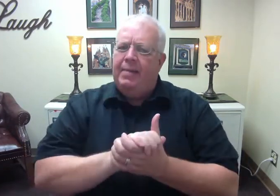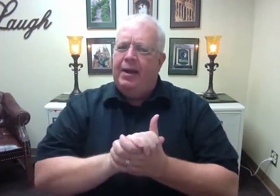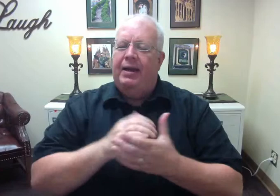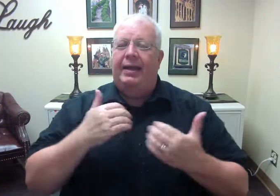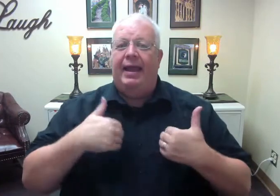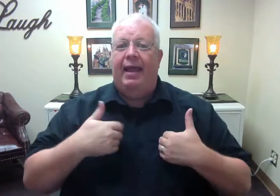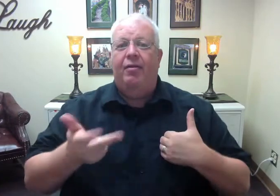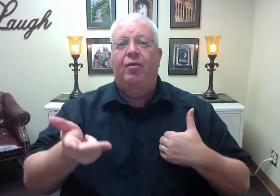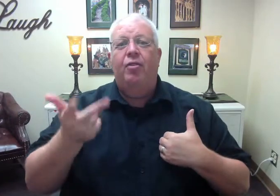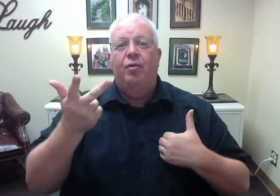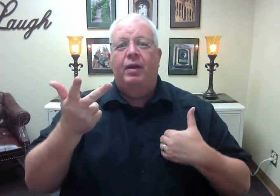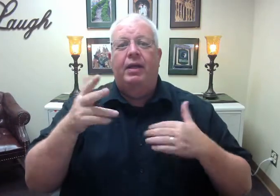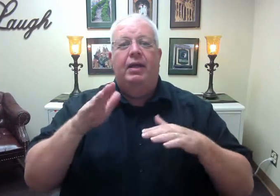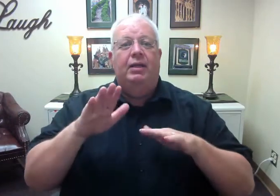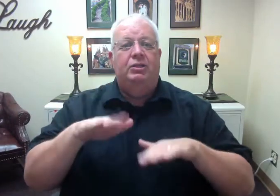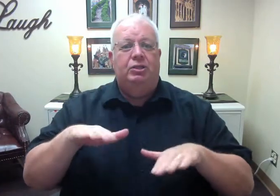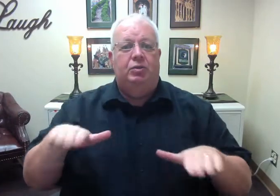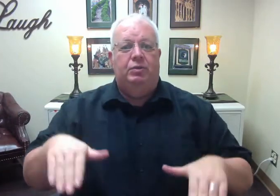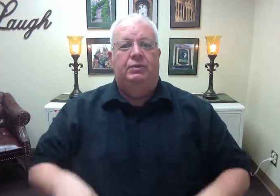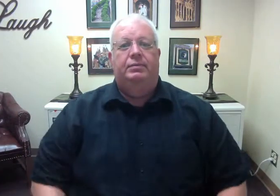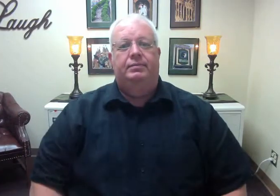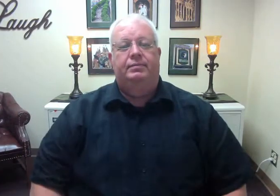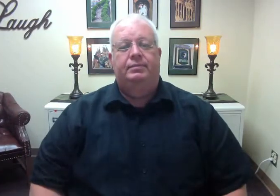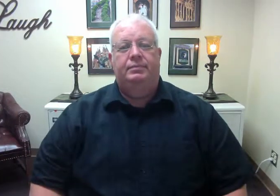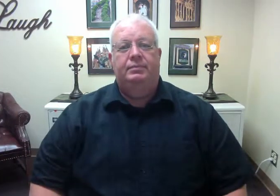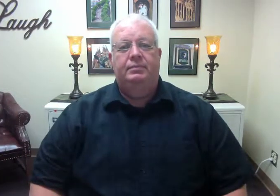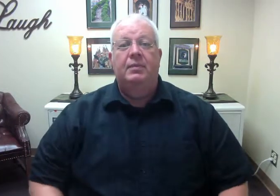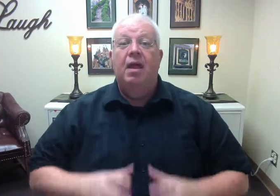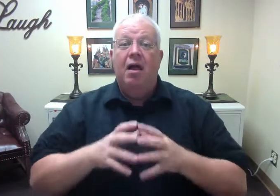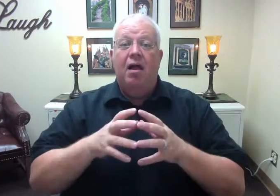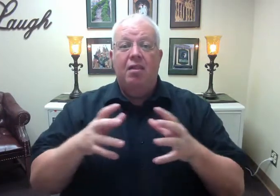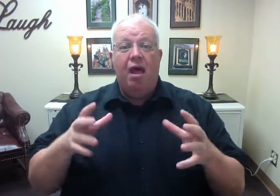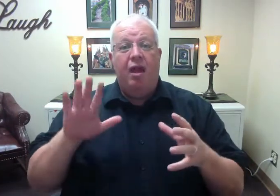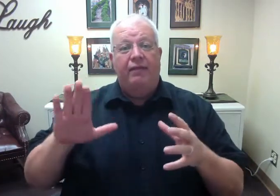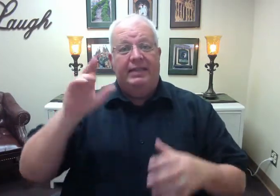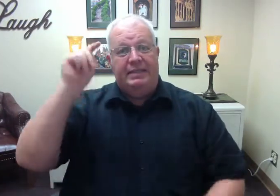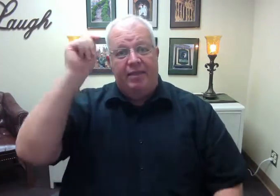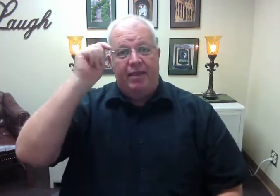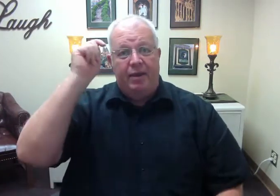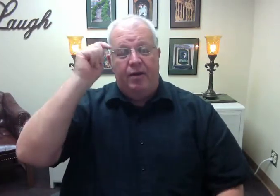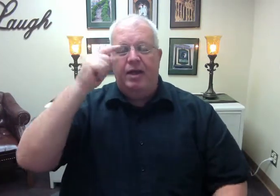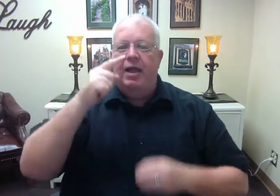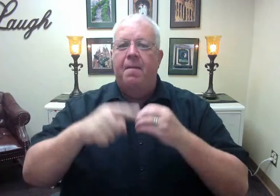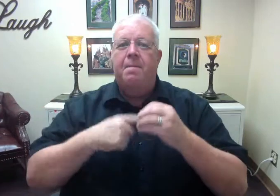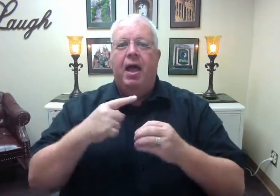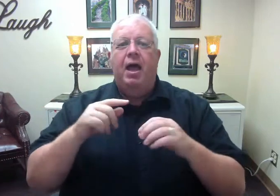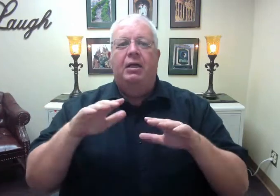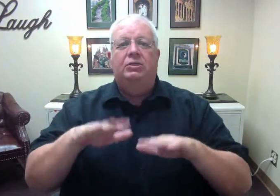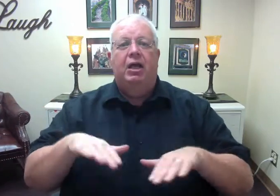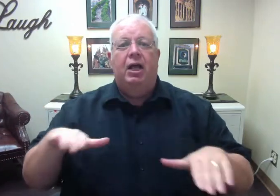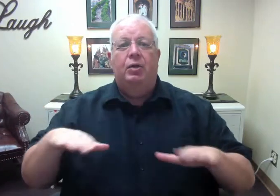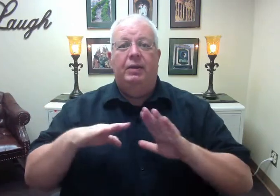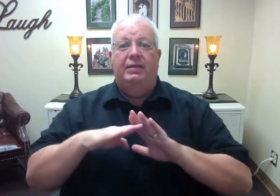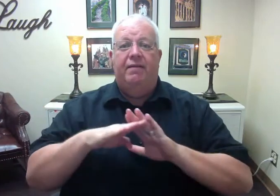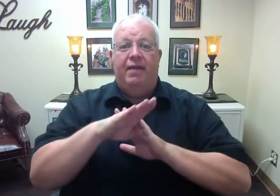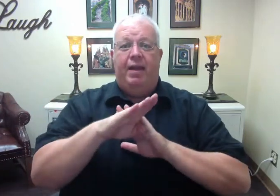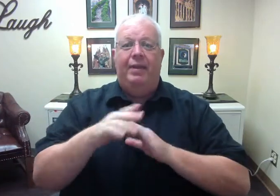Much of his theory about childhood development came from his observing his own